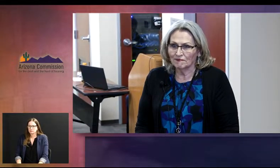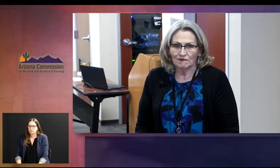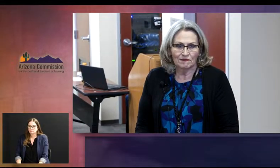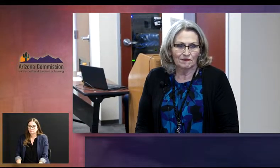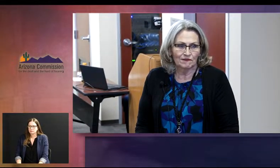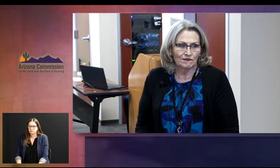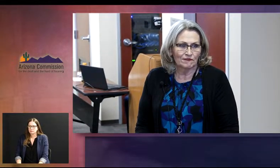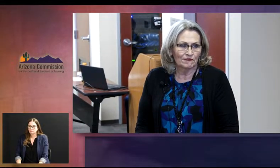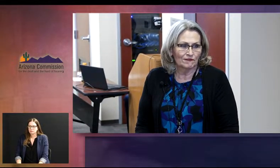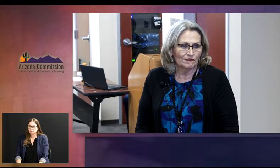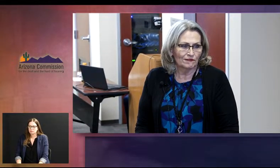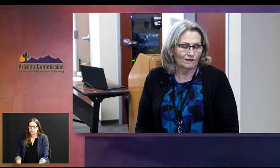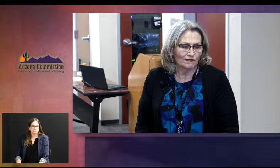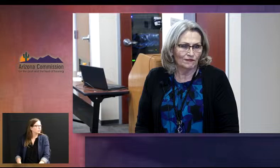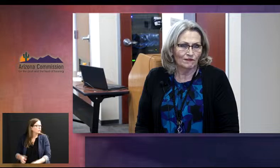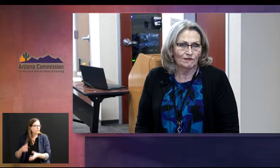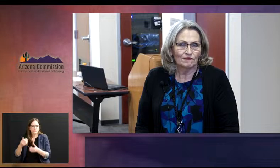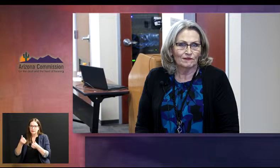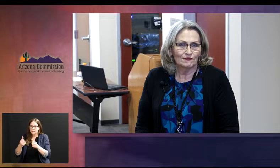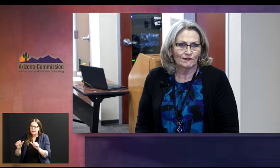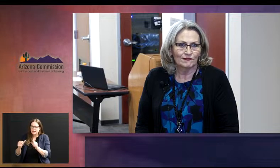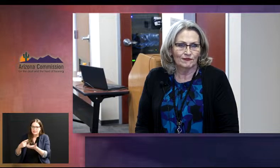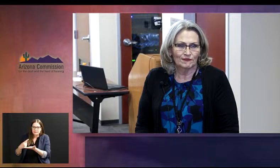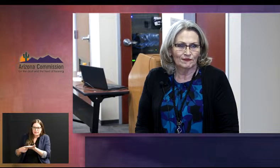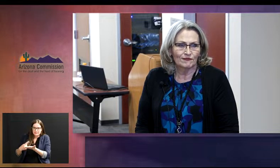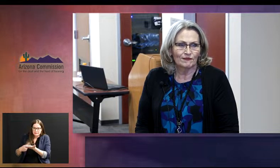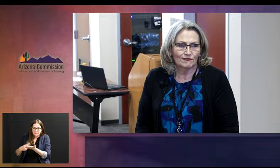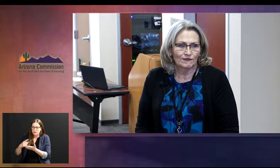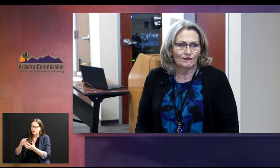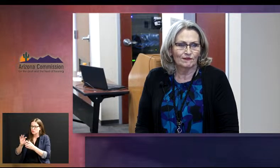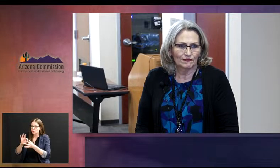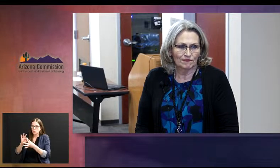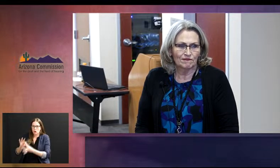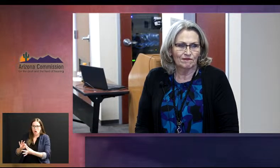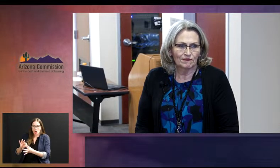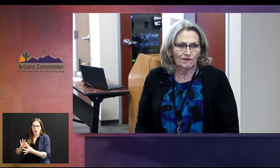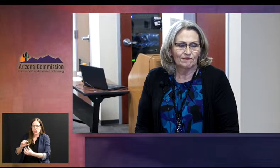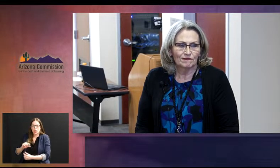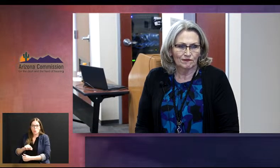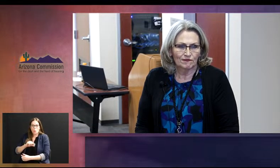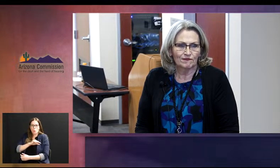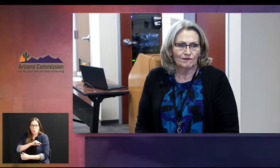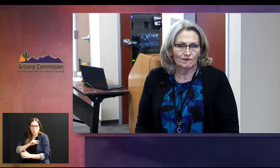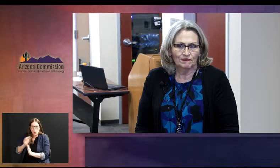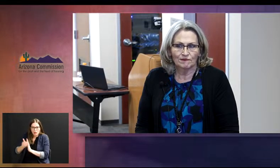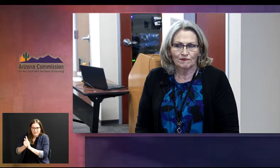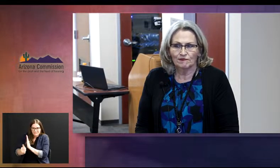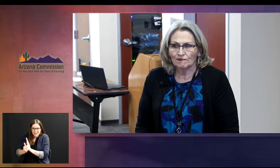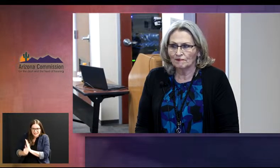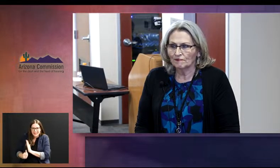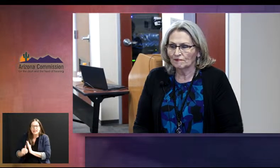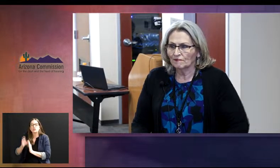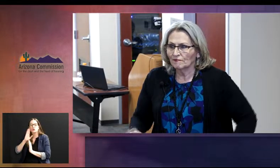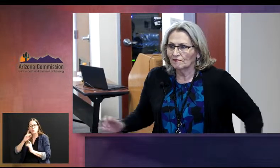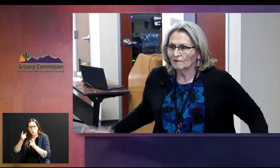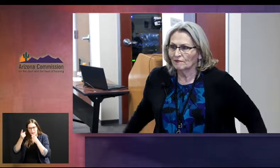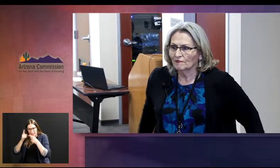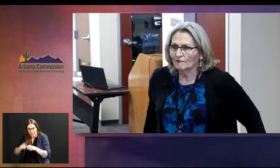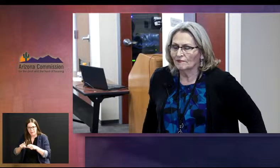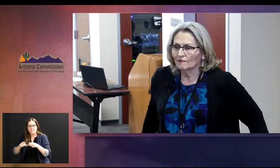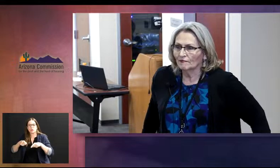Any discussion on qualifications will happen in open session. This is Commissioner Cienko. Just wanted to clarify.